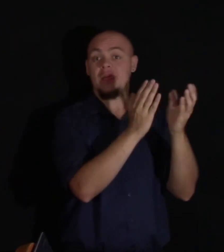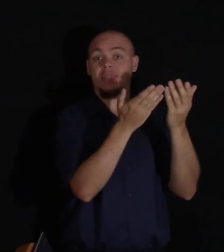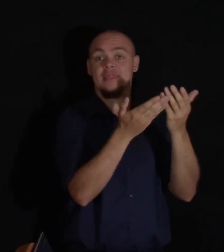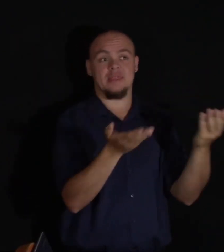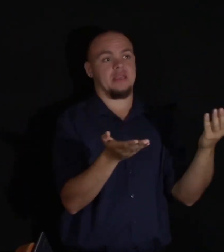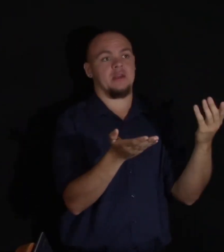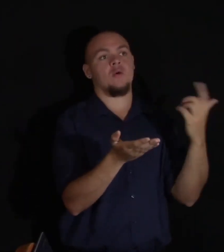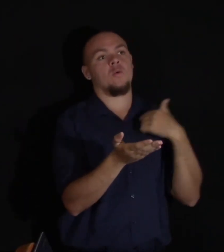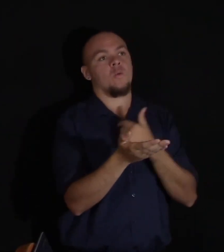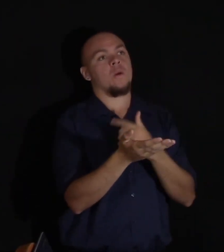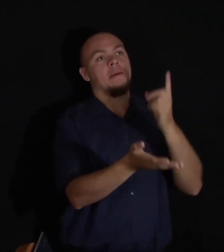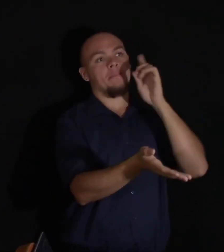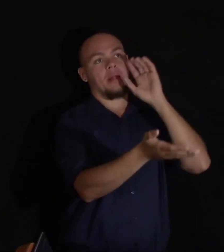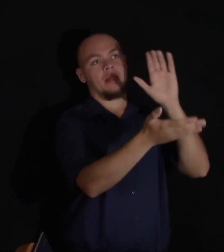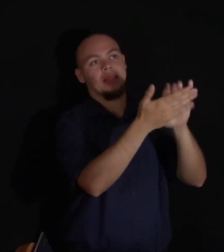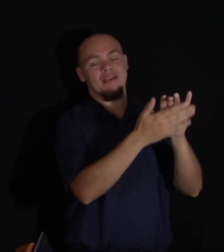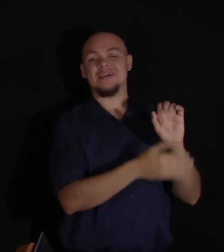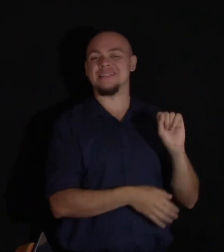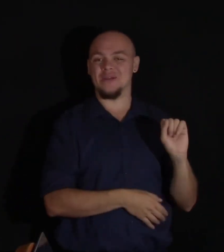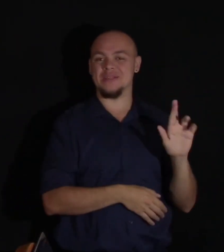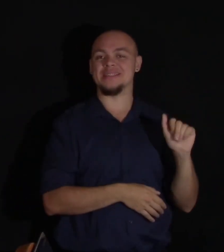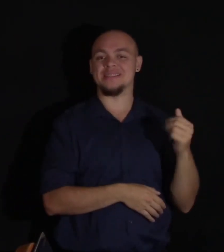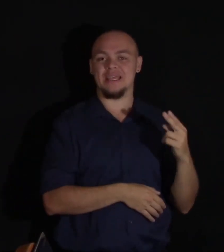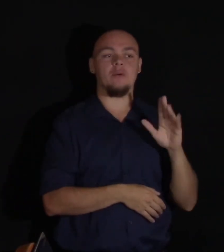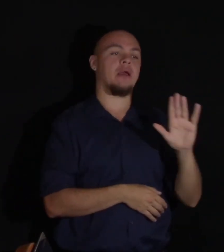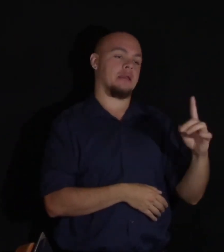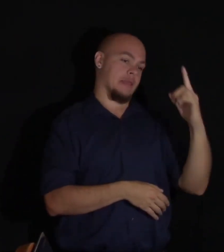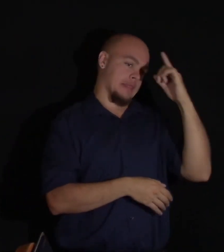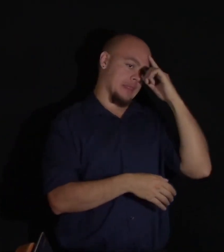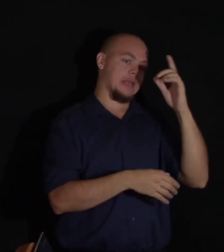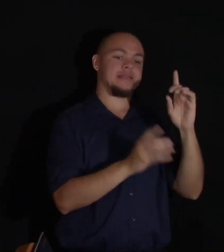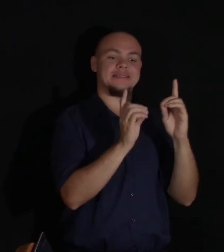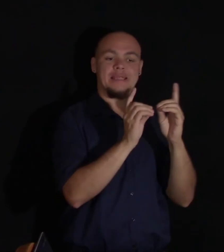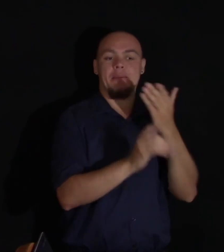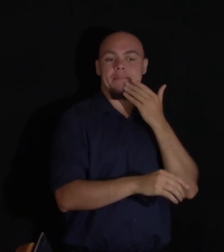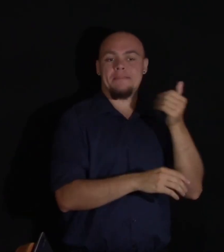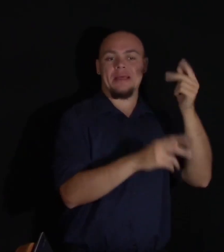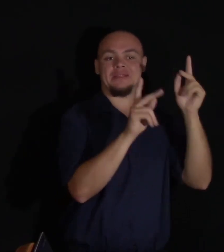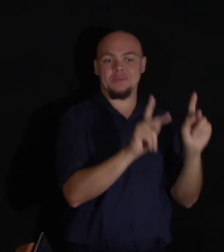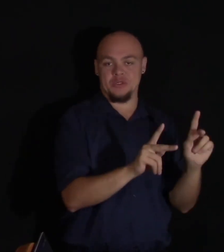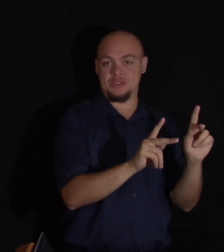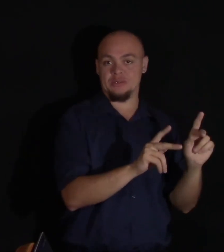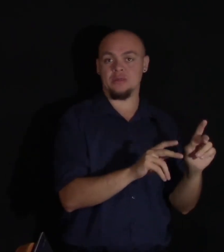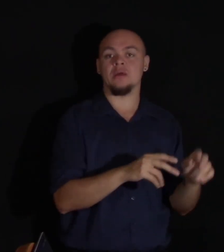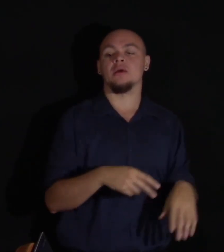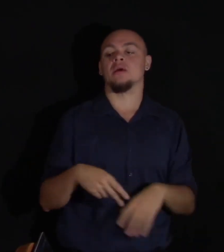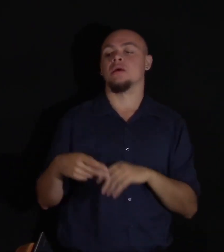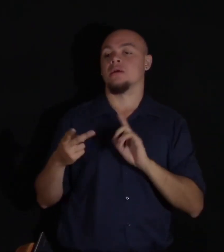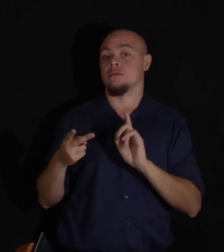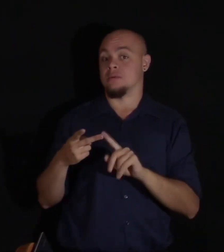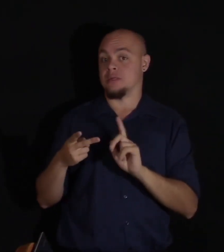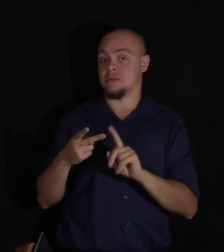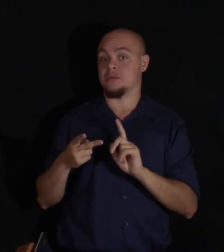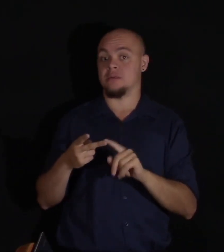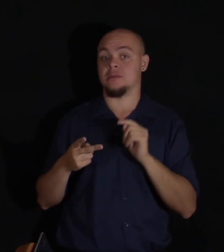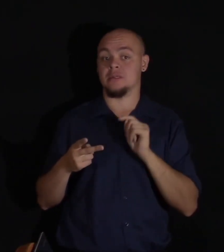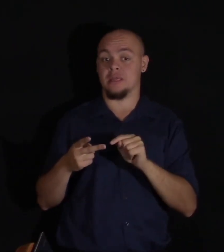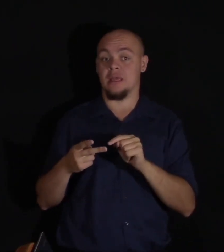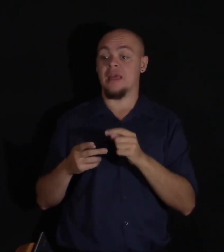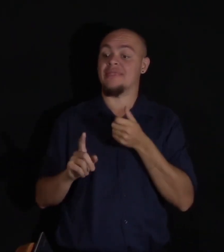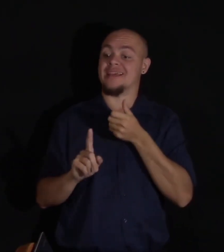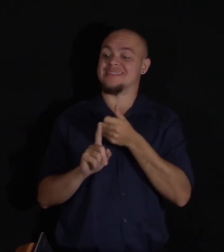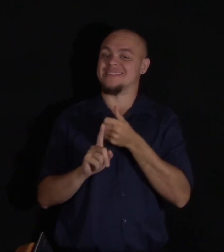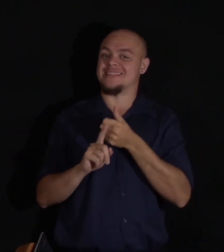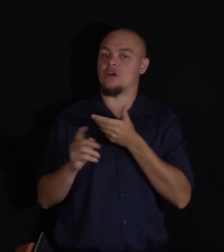any kind of belief, like Sarah thinks her date is the best person. Whereas in the self-serving bias, we are building a puzzle of